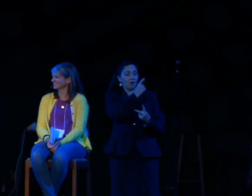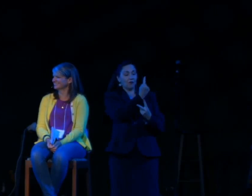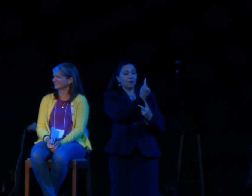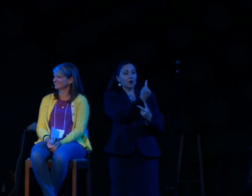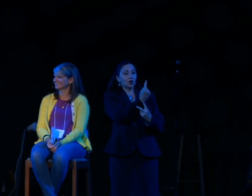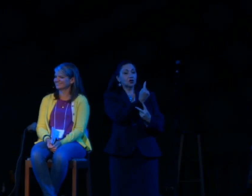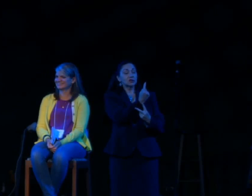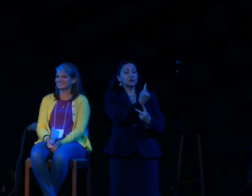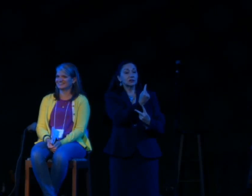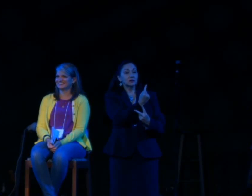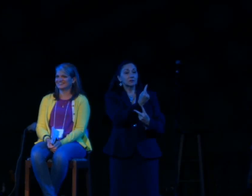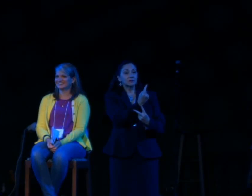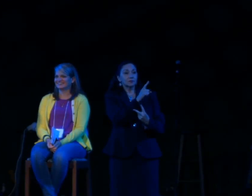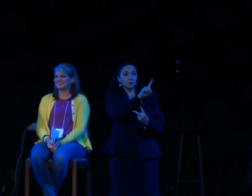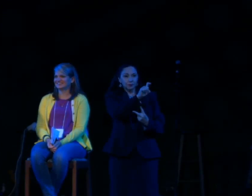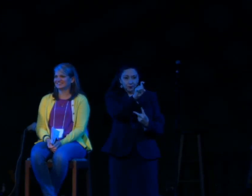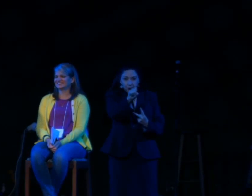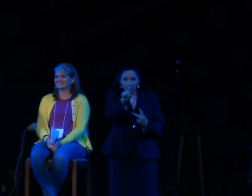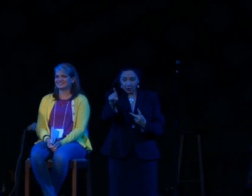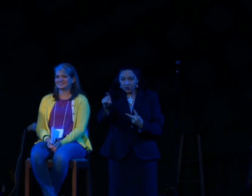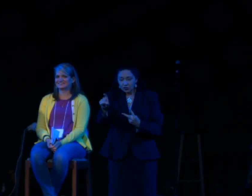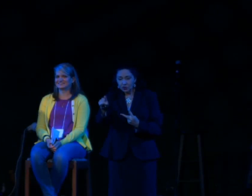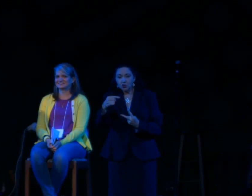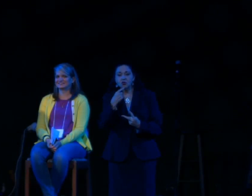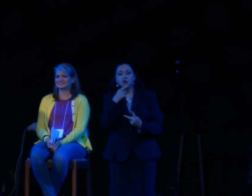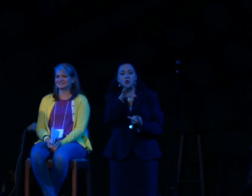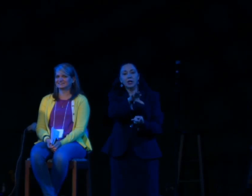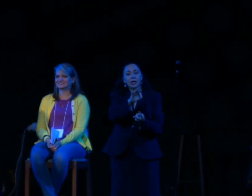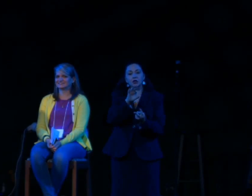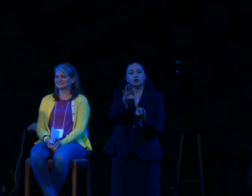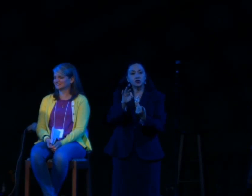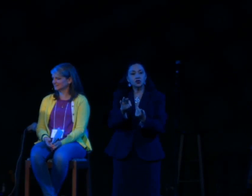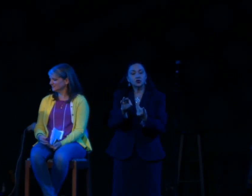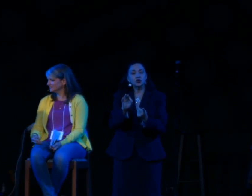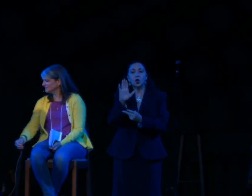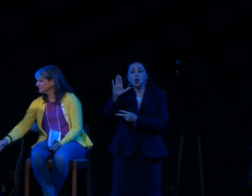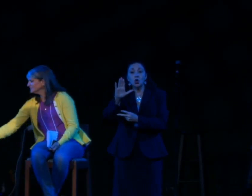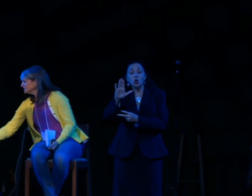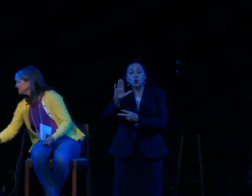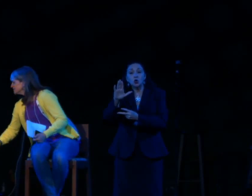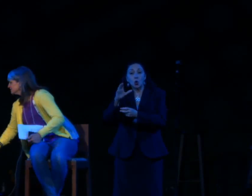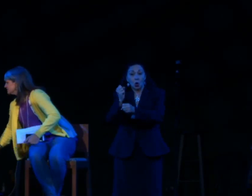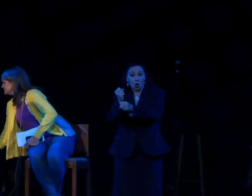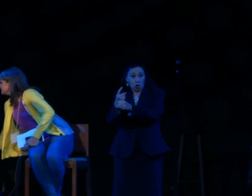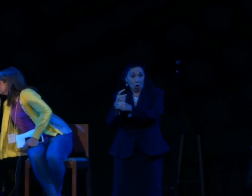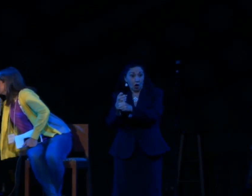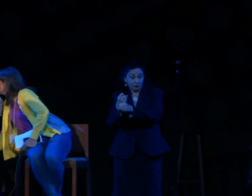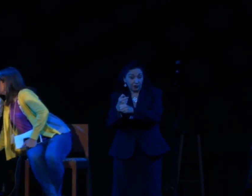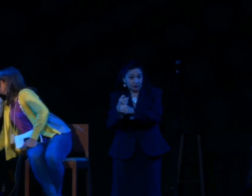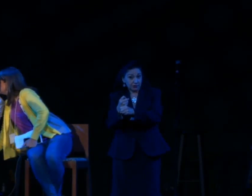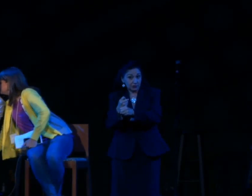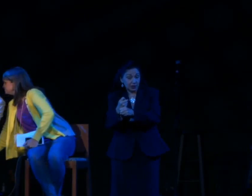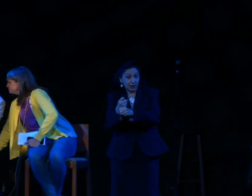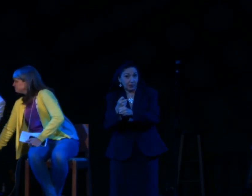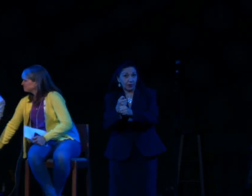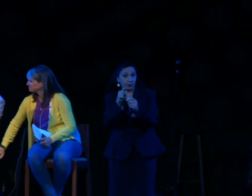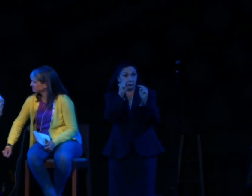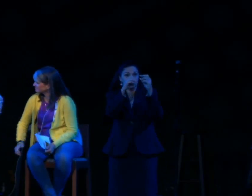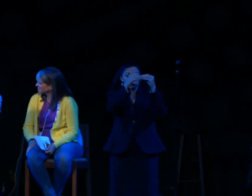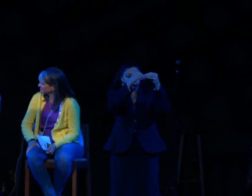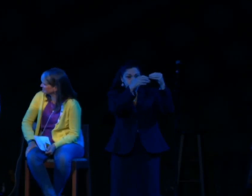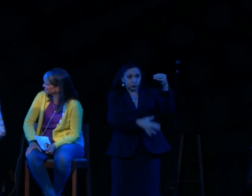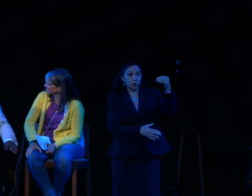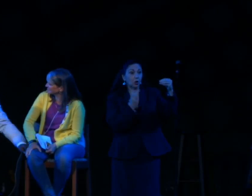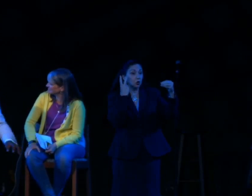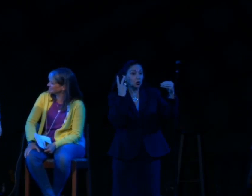thing is we're asking you, there's a place where you can choose your conference. And once you choose your conference, you'll see the list of general